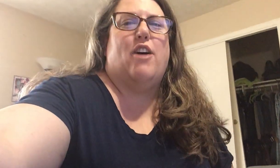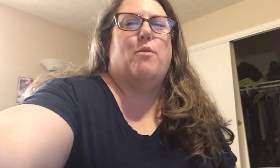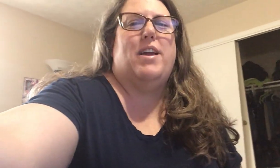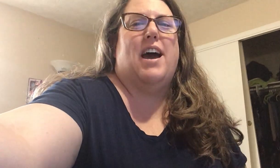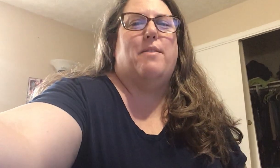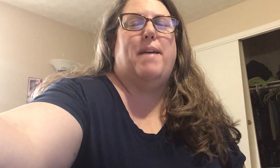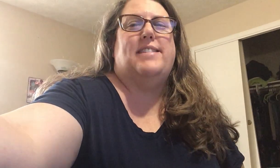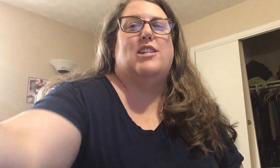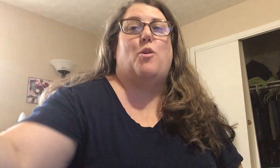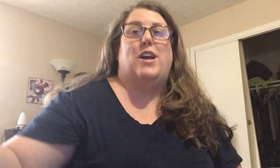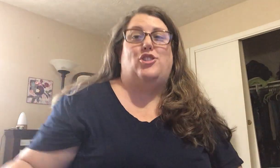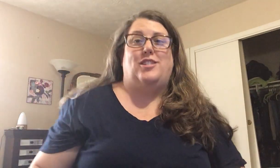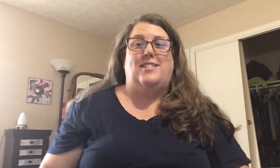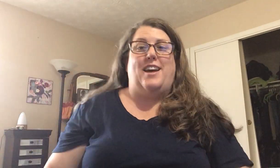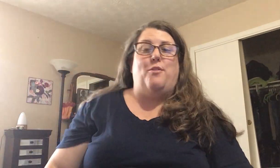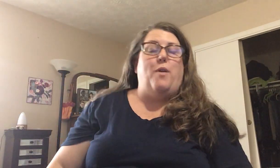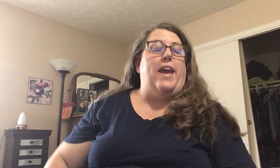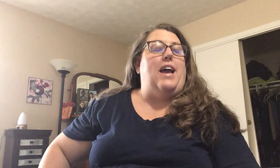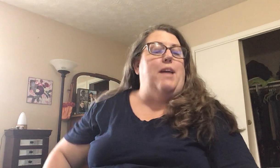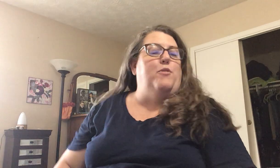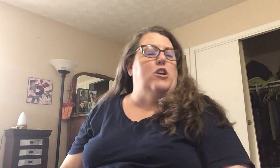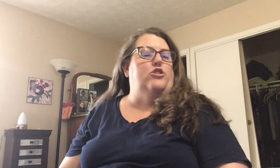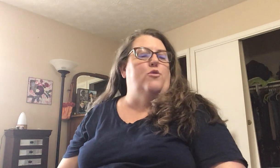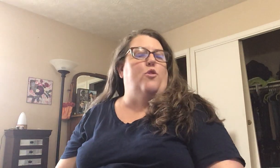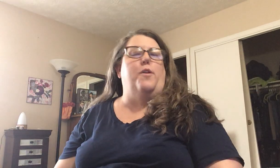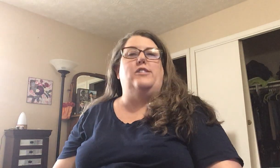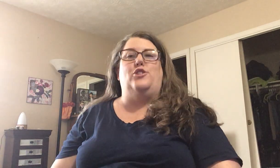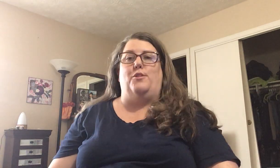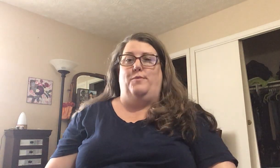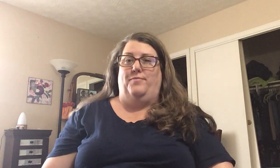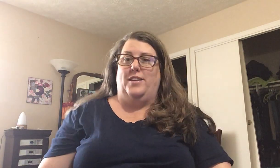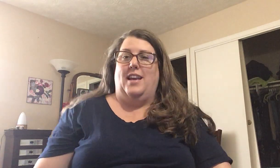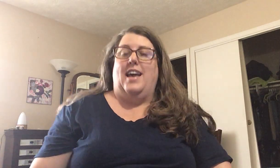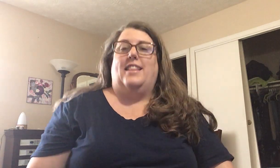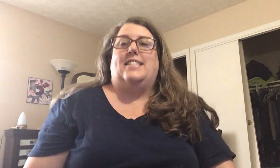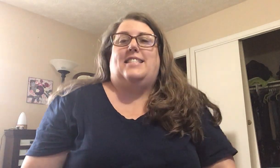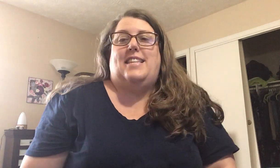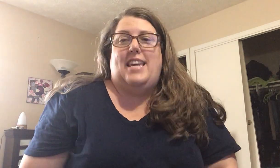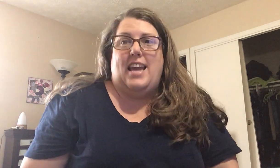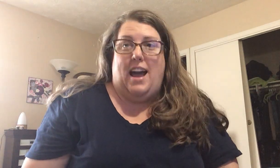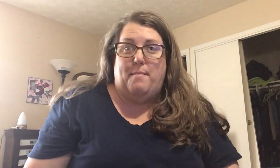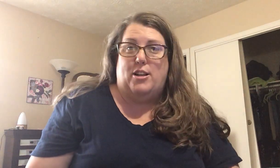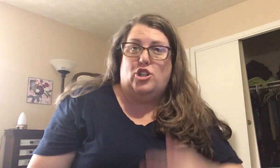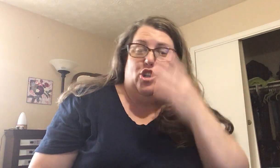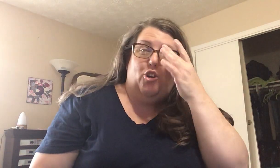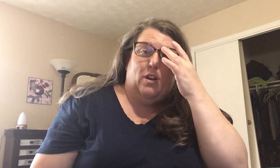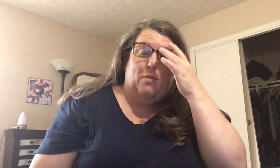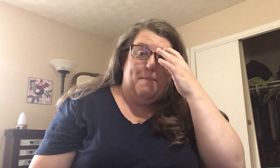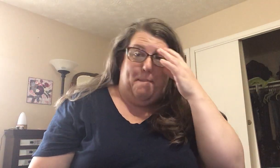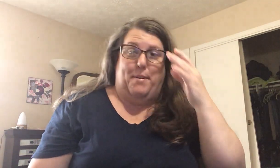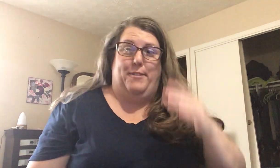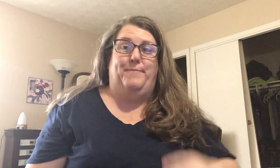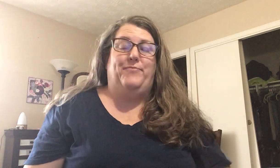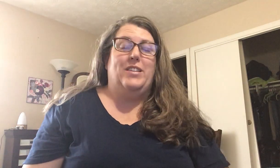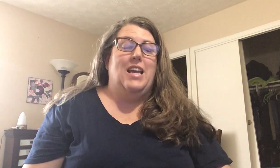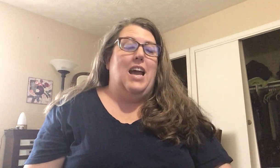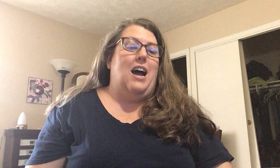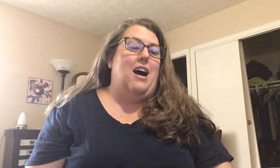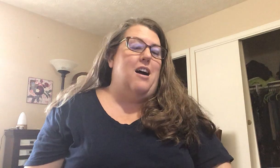Now that we got the basic questions out of the way, I'm going to quiz you. Let's see how much you can remember.